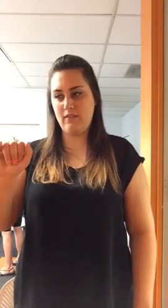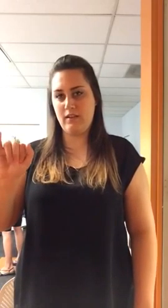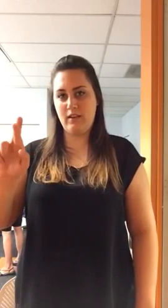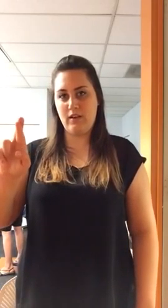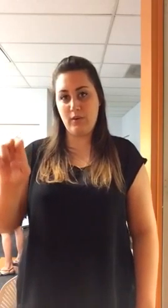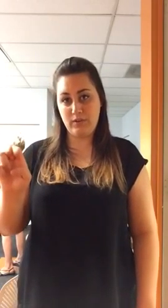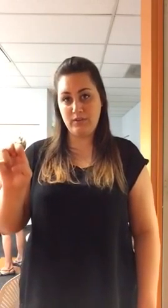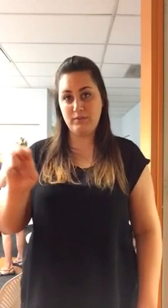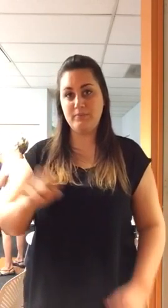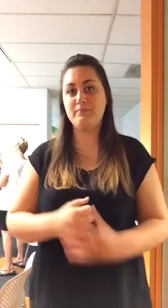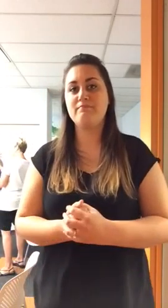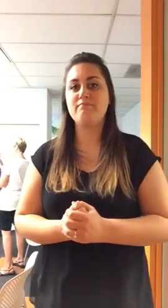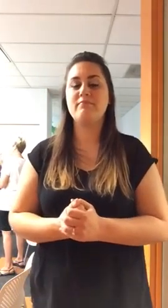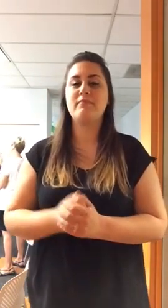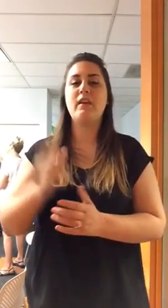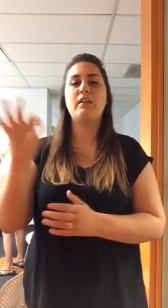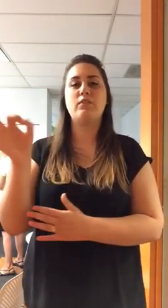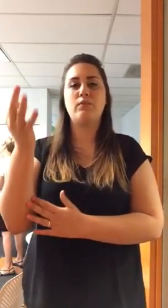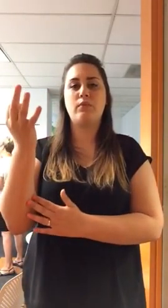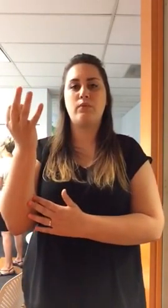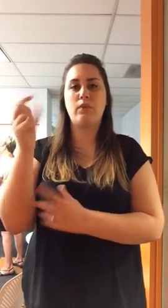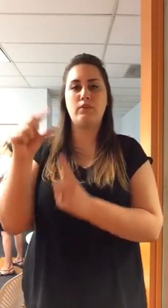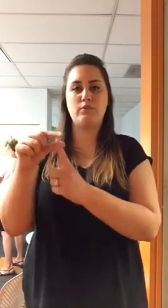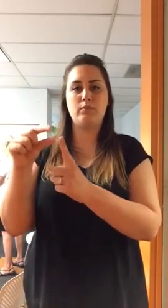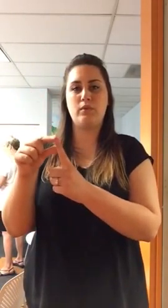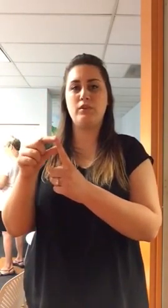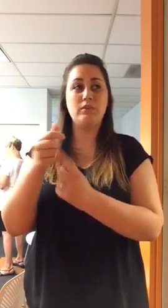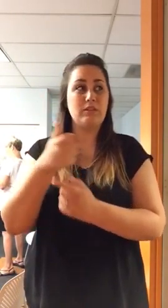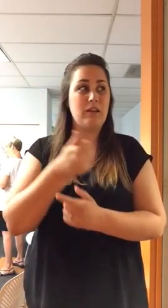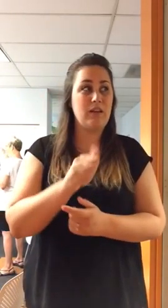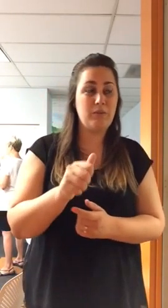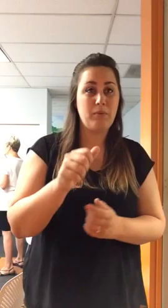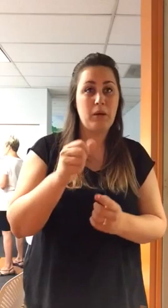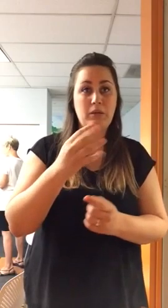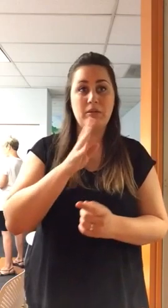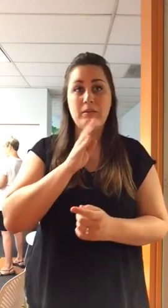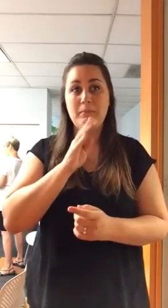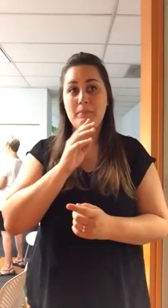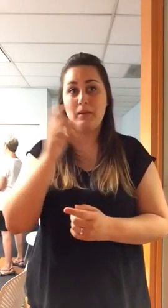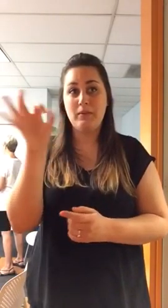F-A-I-R-E, which is a French word. Do we have any French speakers in the room? Okay.